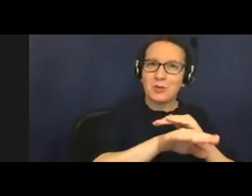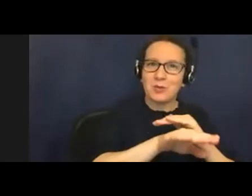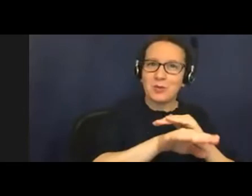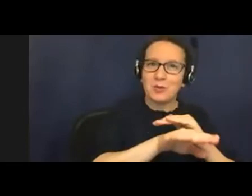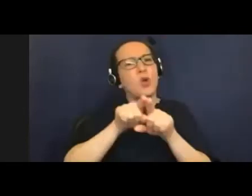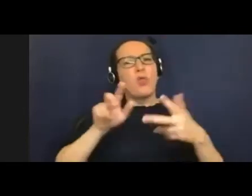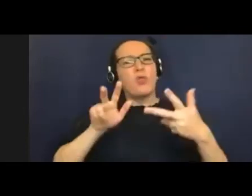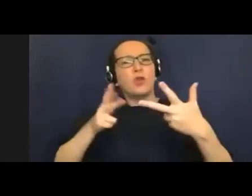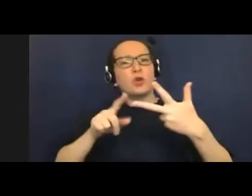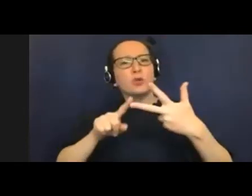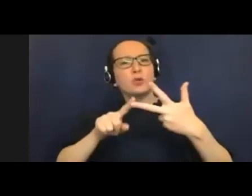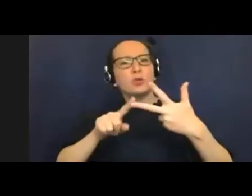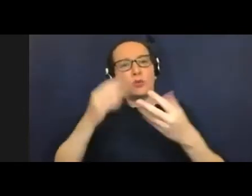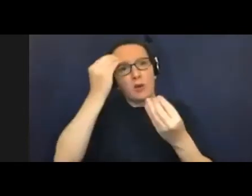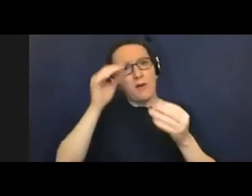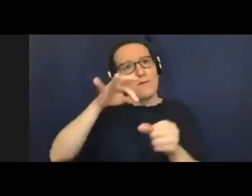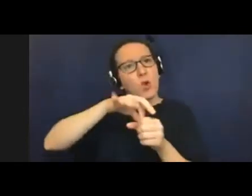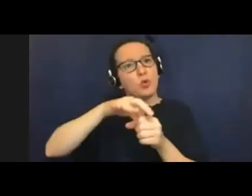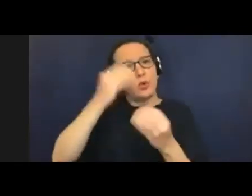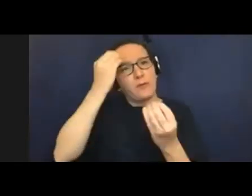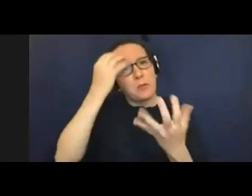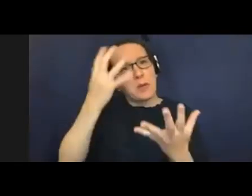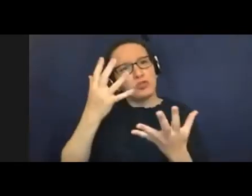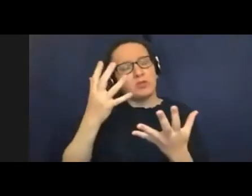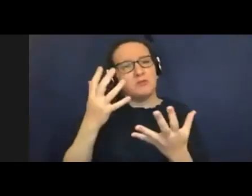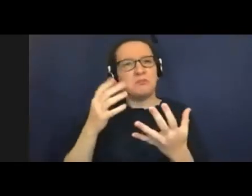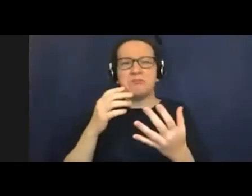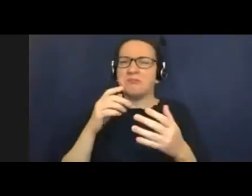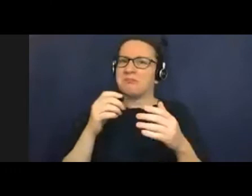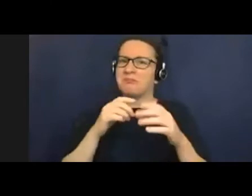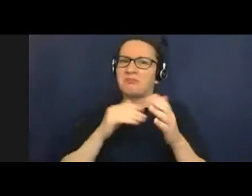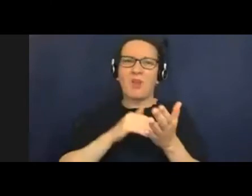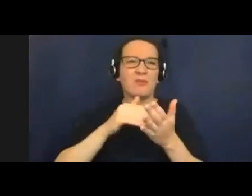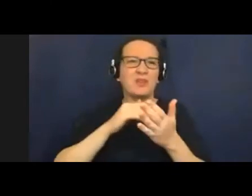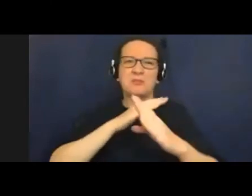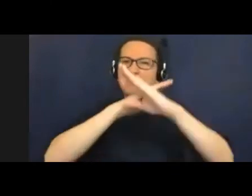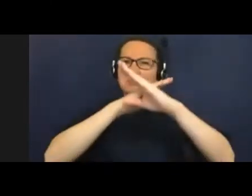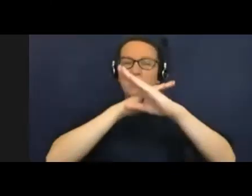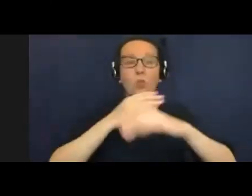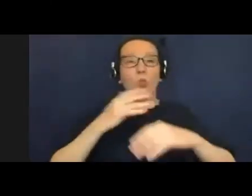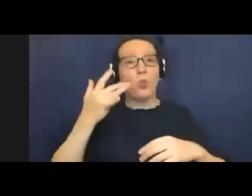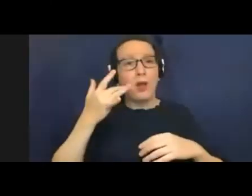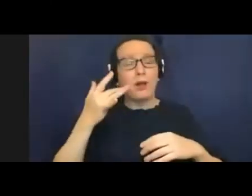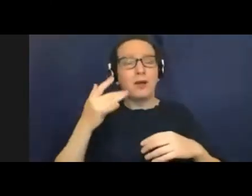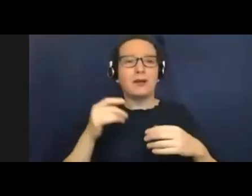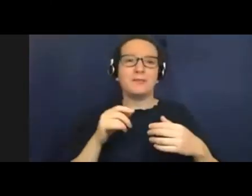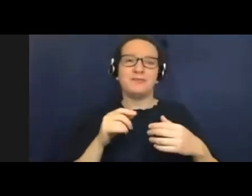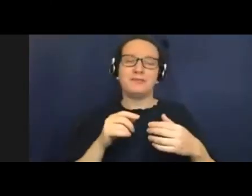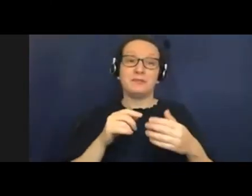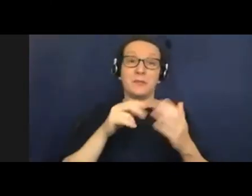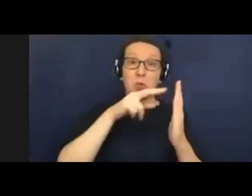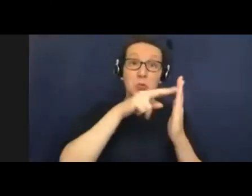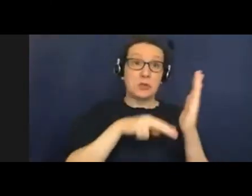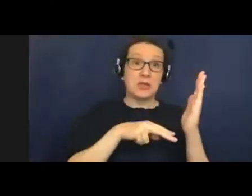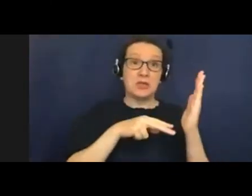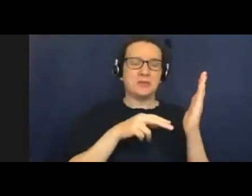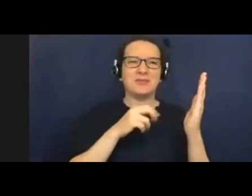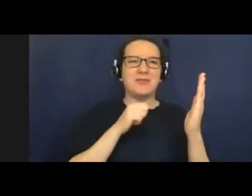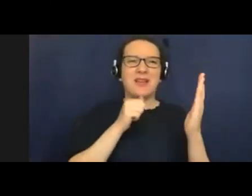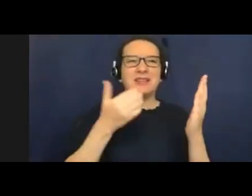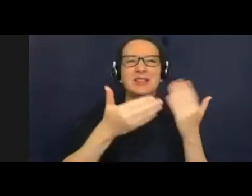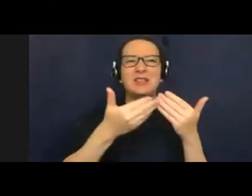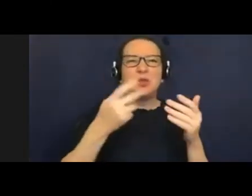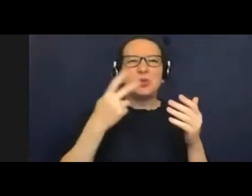are rarely produced, for example, in easy to read, or sign language, or braille, or large